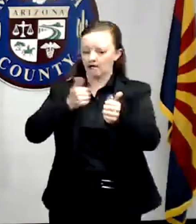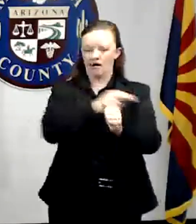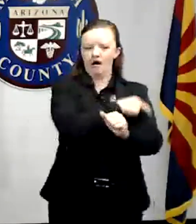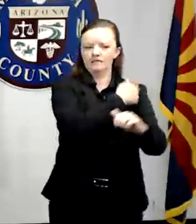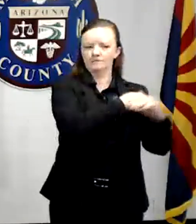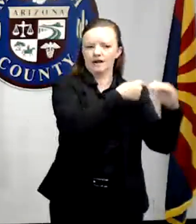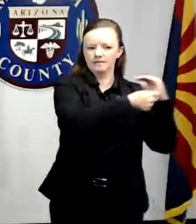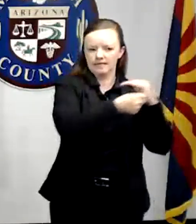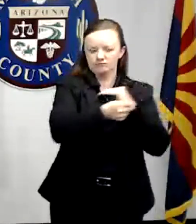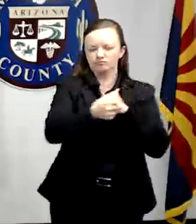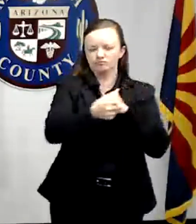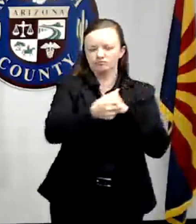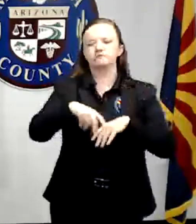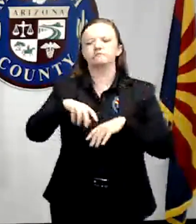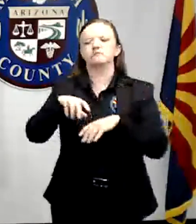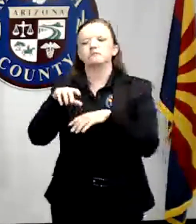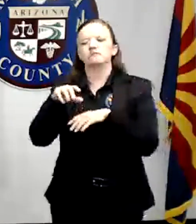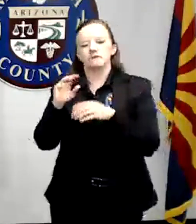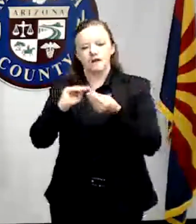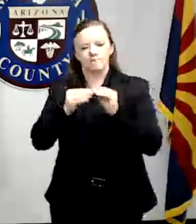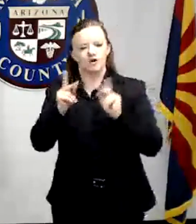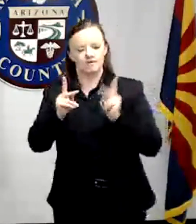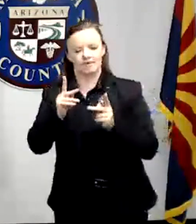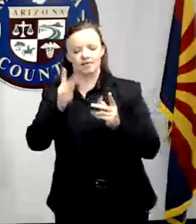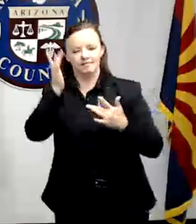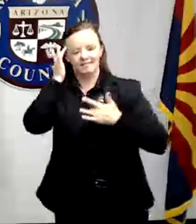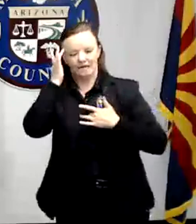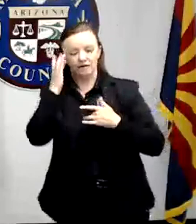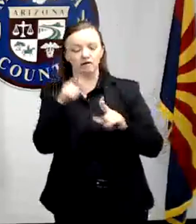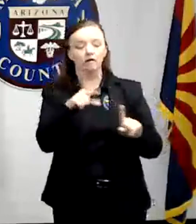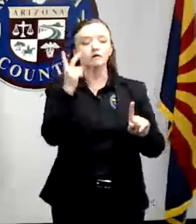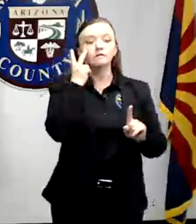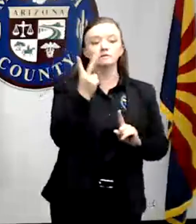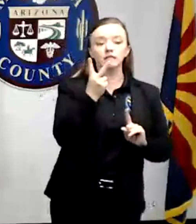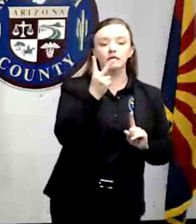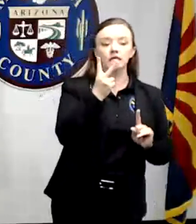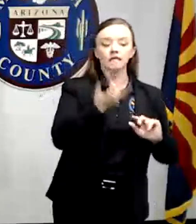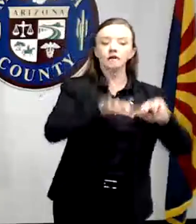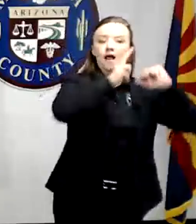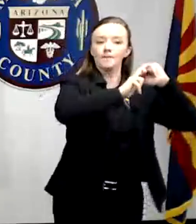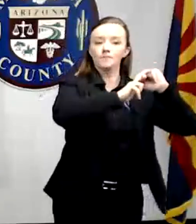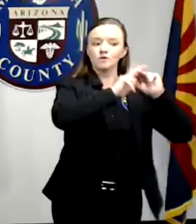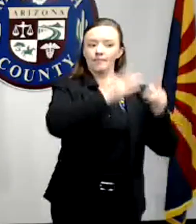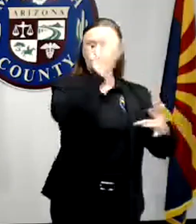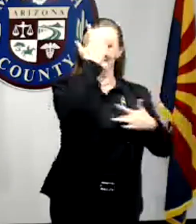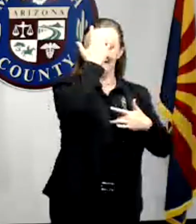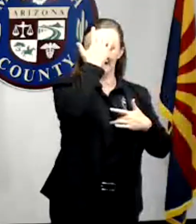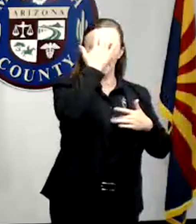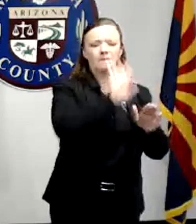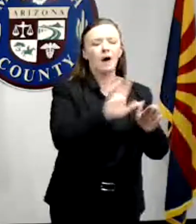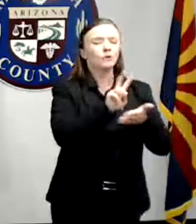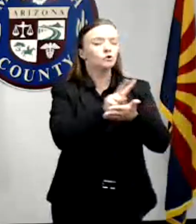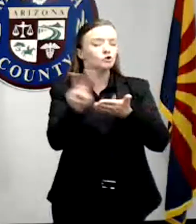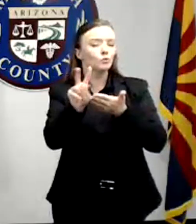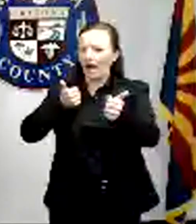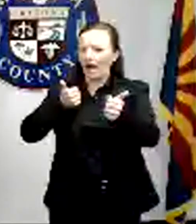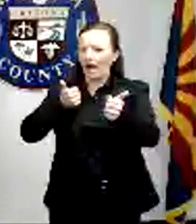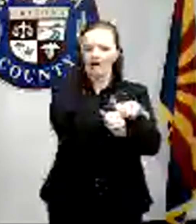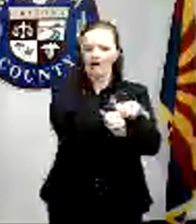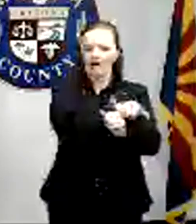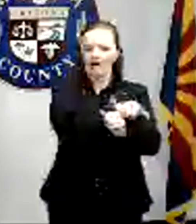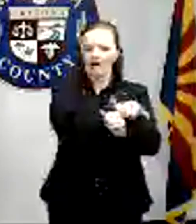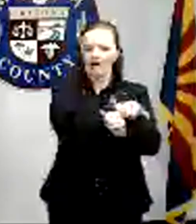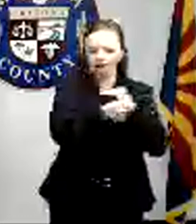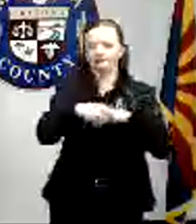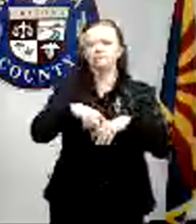deaths, always know that when we see a rise in cases, about 2 weeks later, we're going to see a rise in hospitalizations. And so